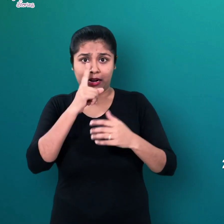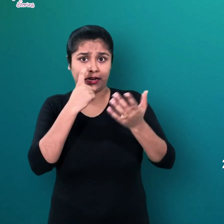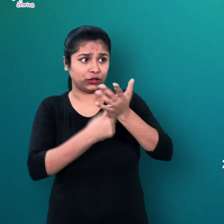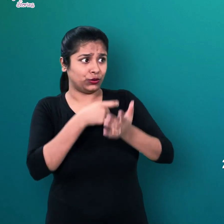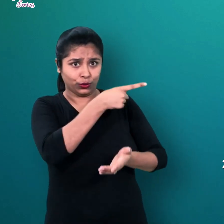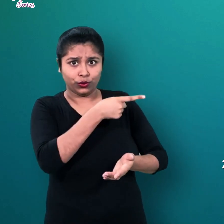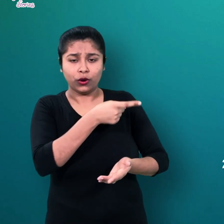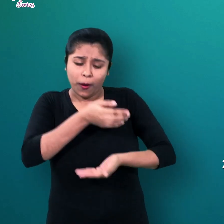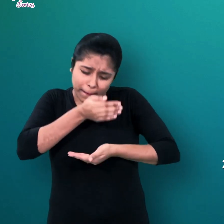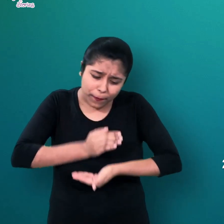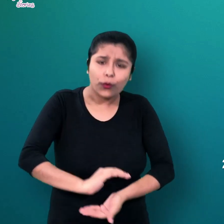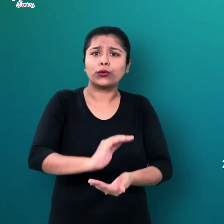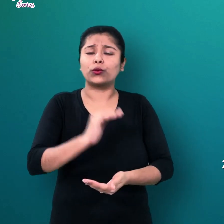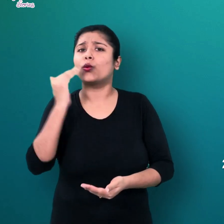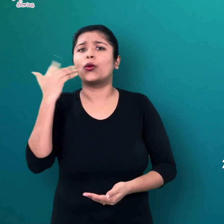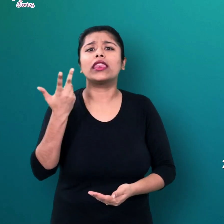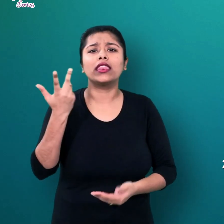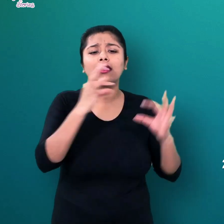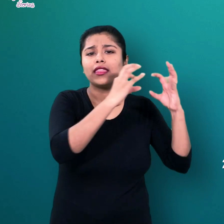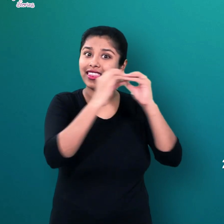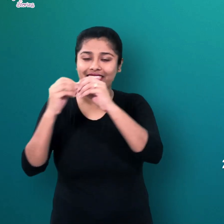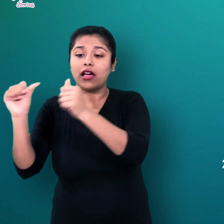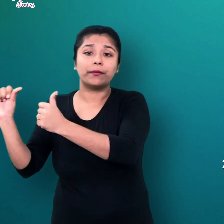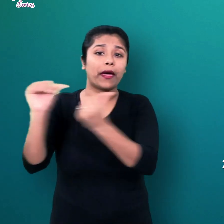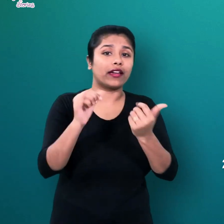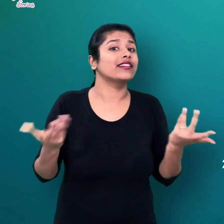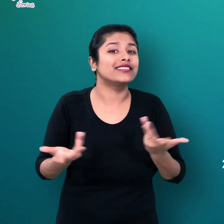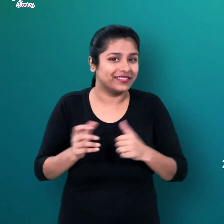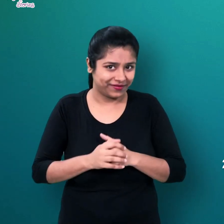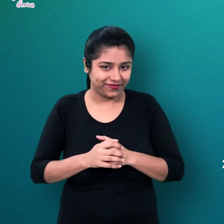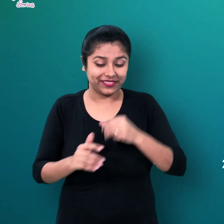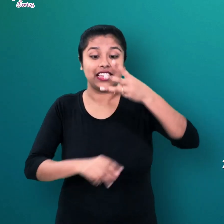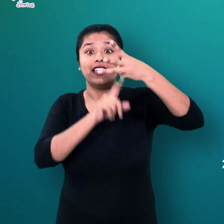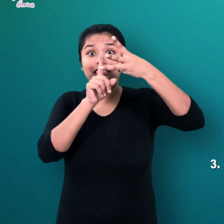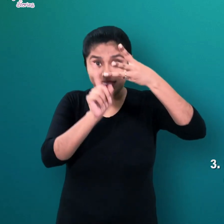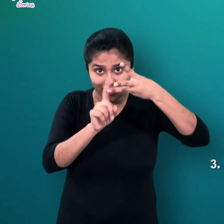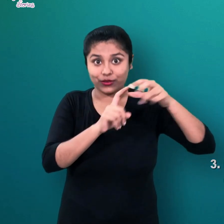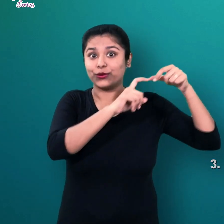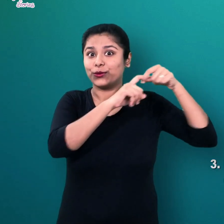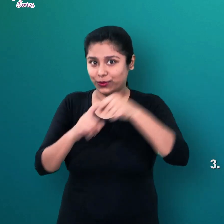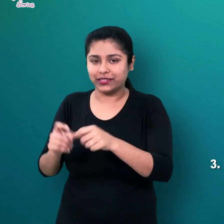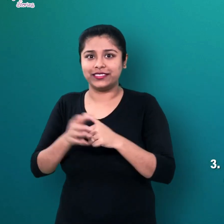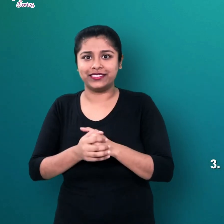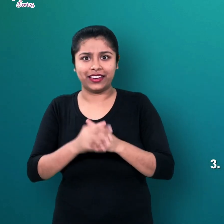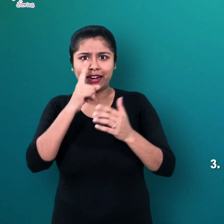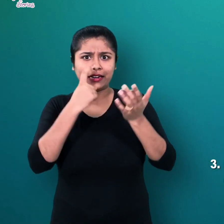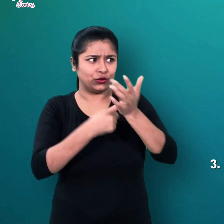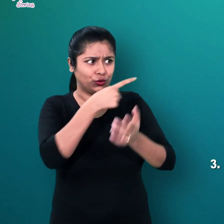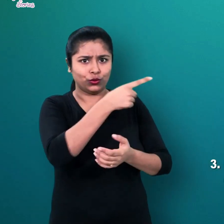2. If Riju's password is her date of birth backwards, it would be 3. Remember the first